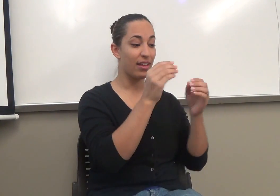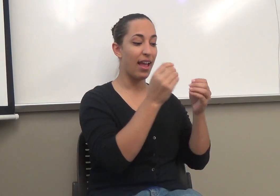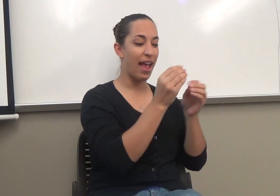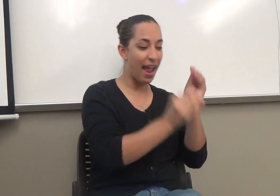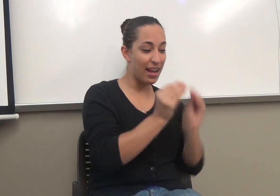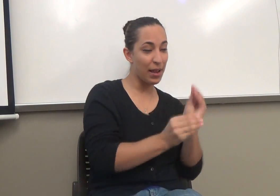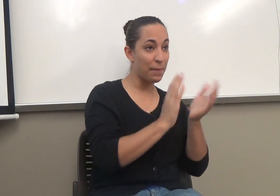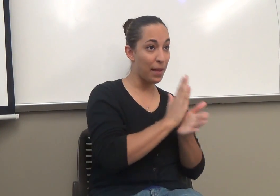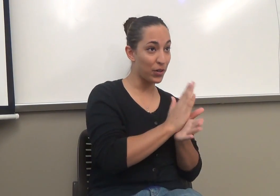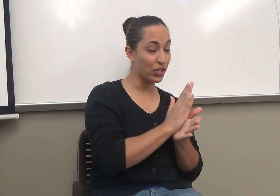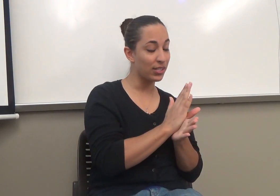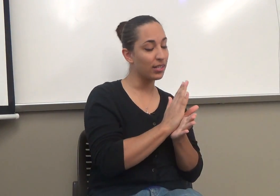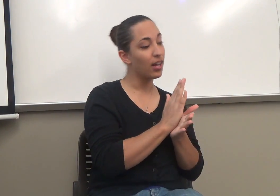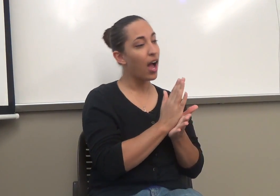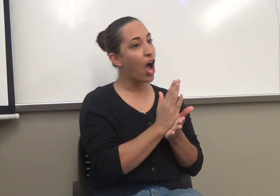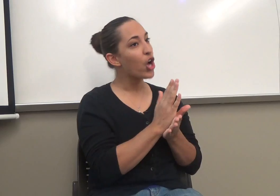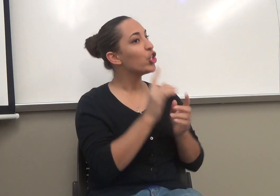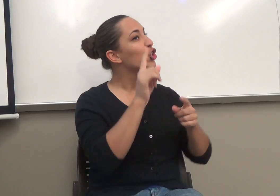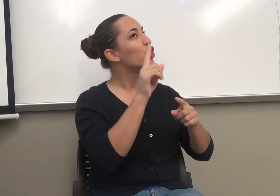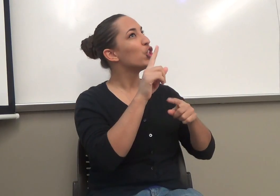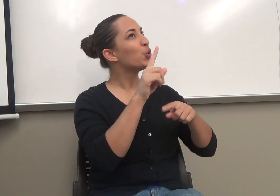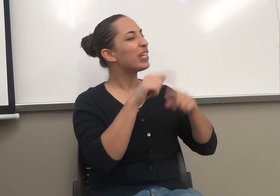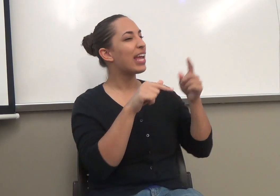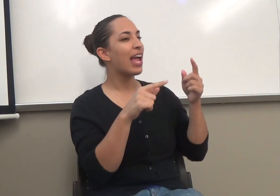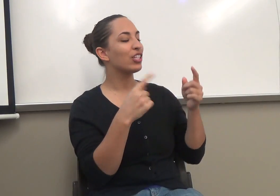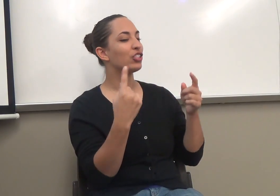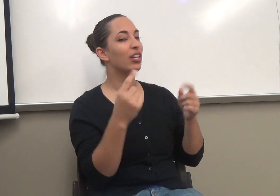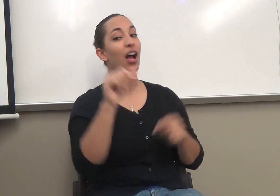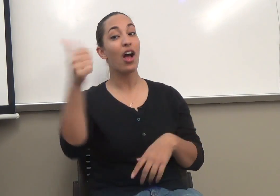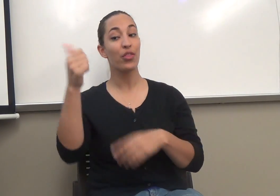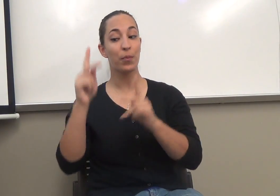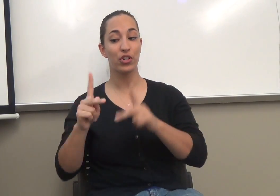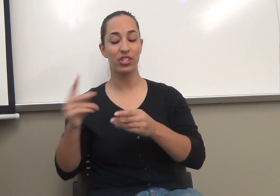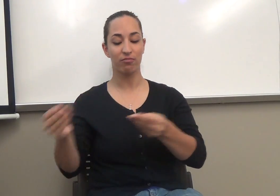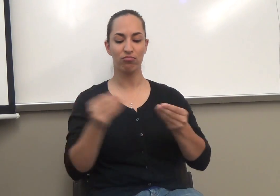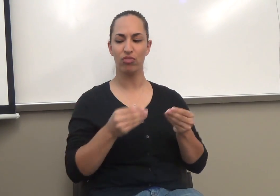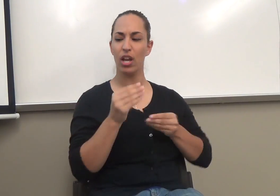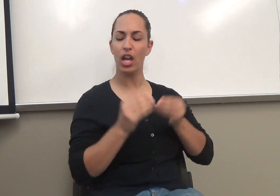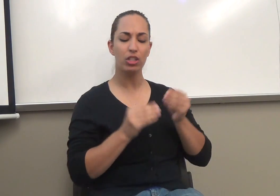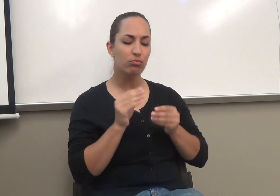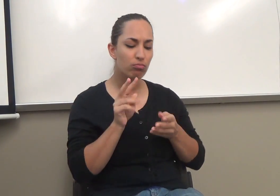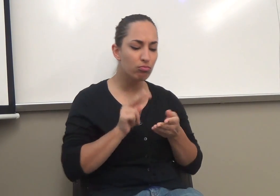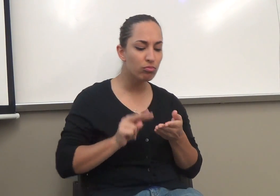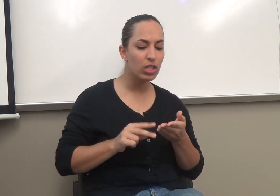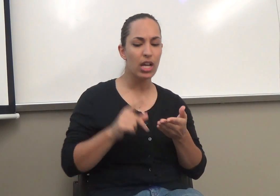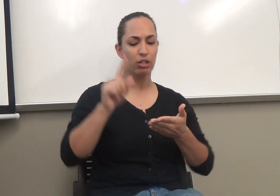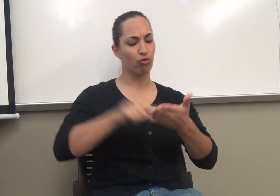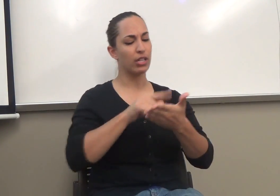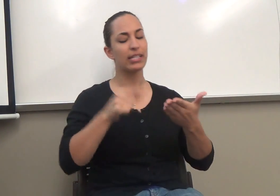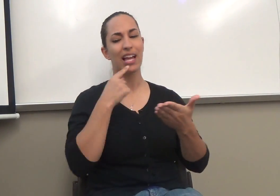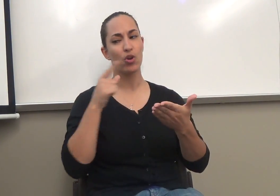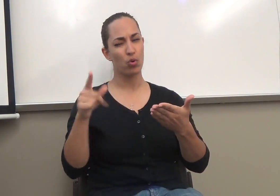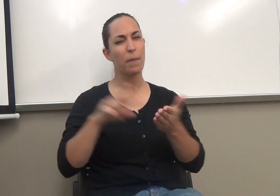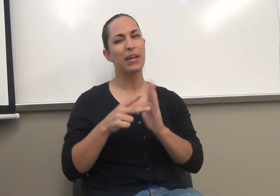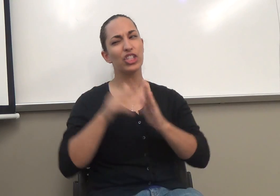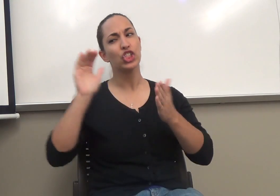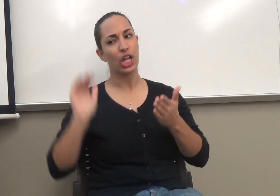just cross this out on somebody else's paper and say, no, you mean child, because they may